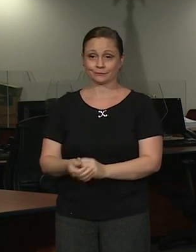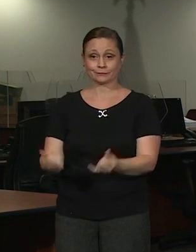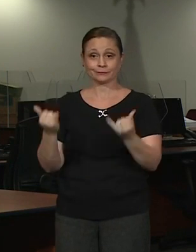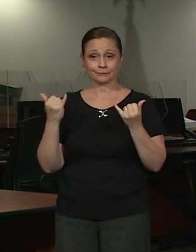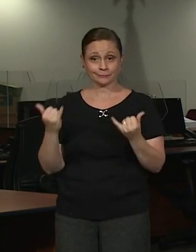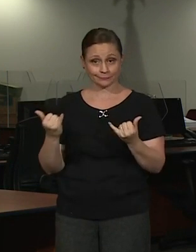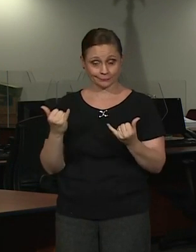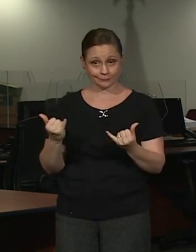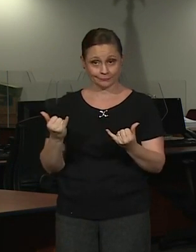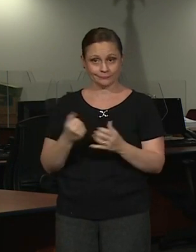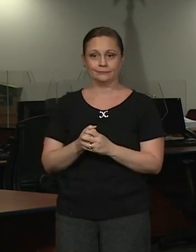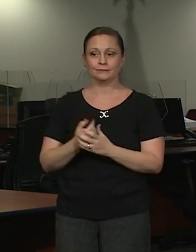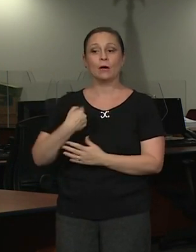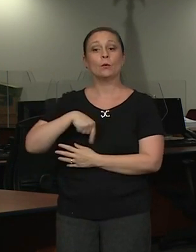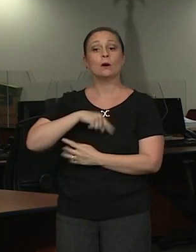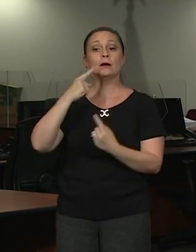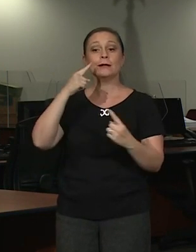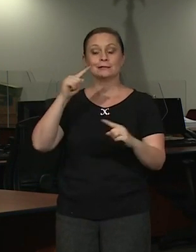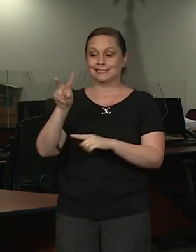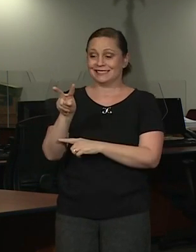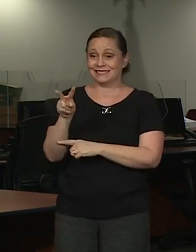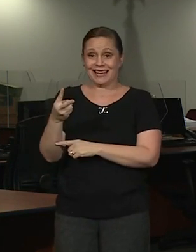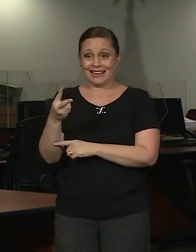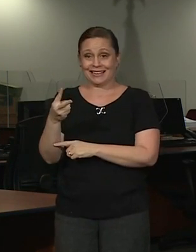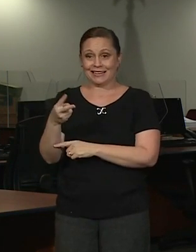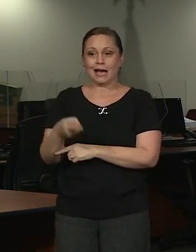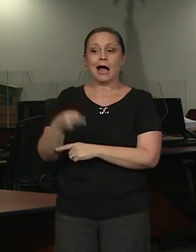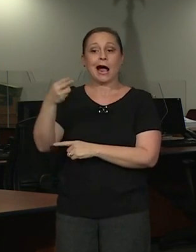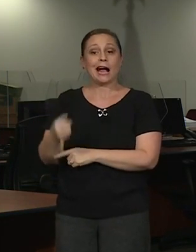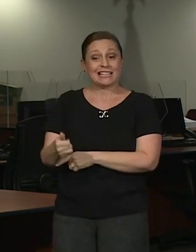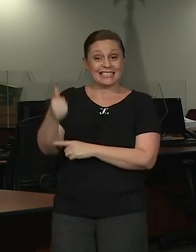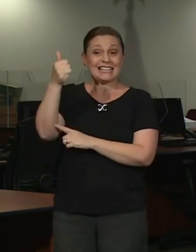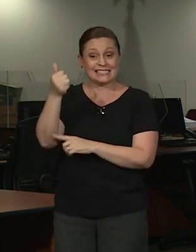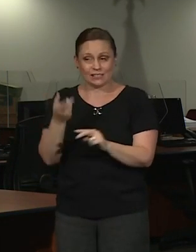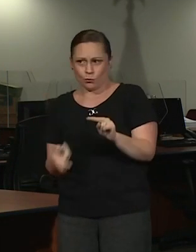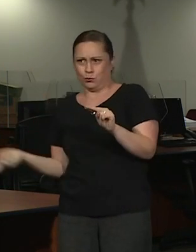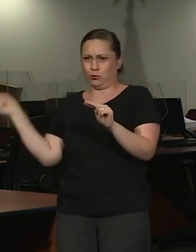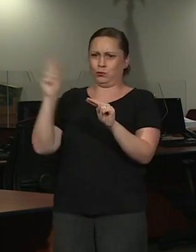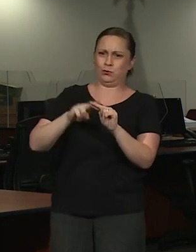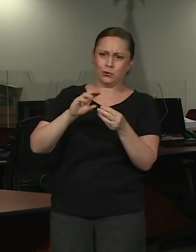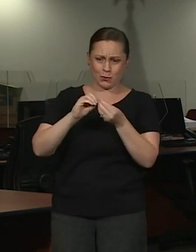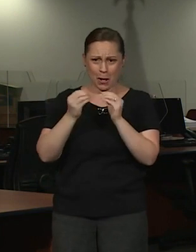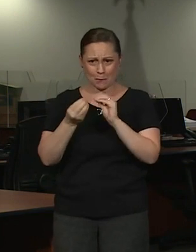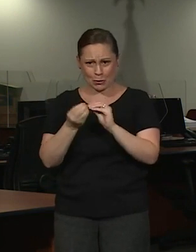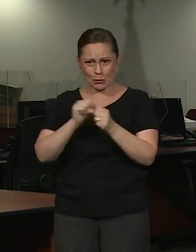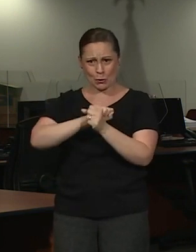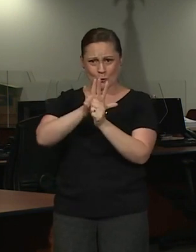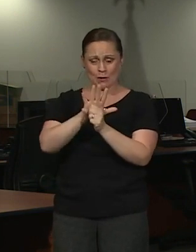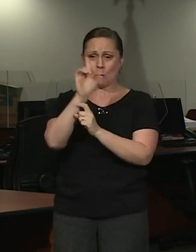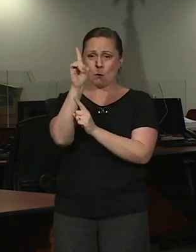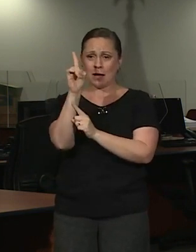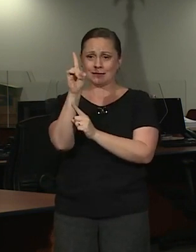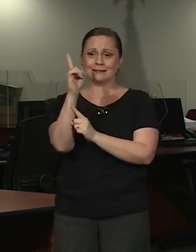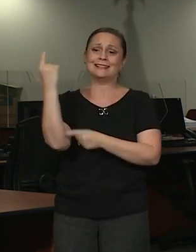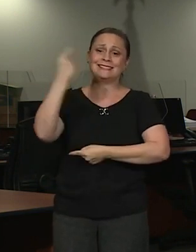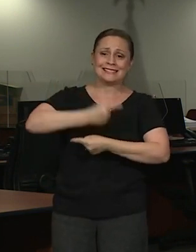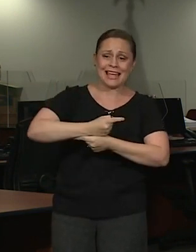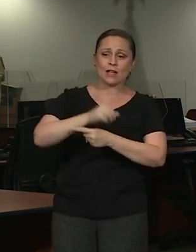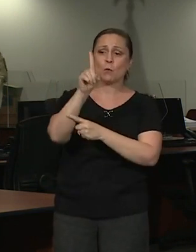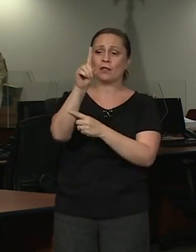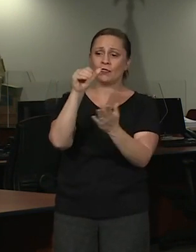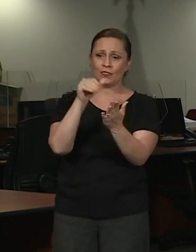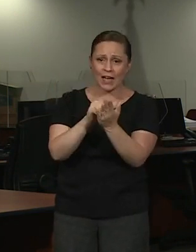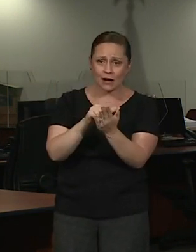today, we are announcing the second highest number of confirmed cases of COVID-19 in a single day at